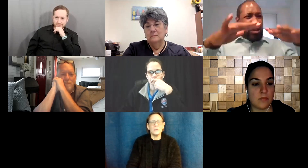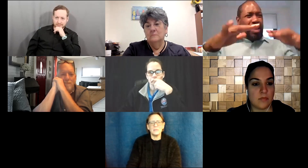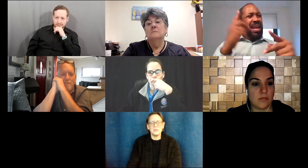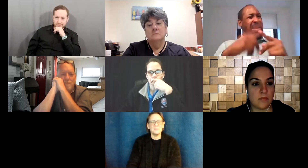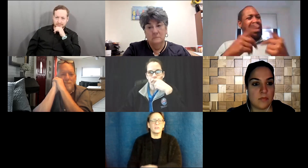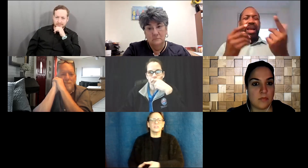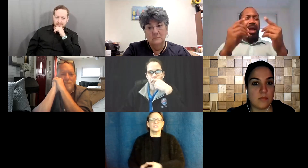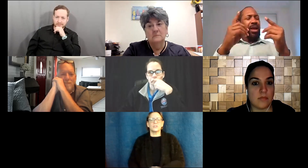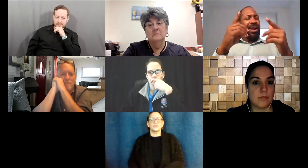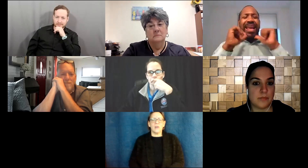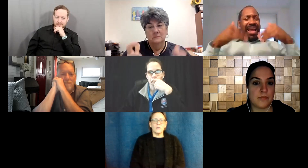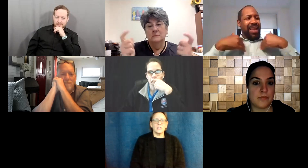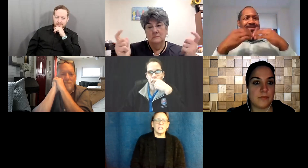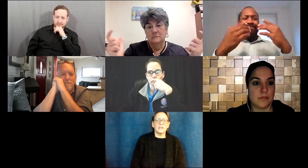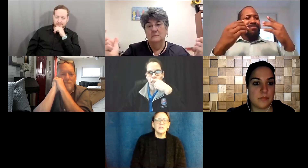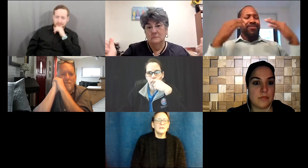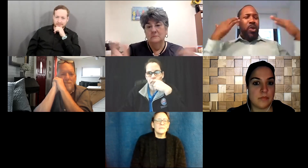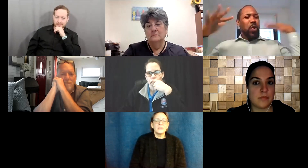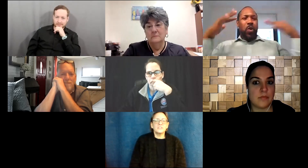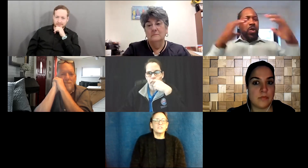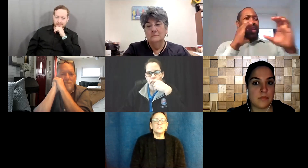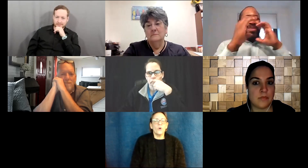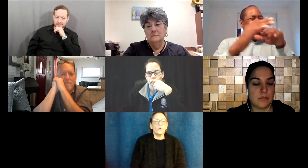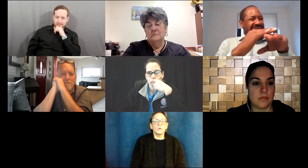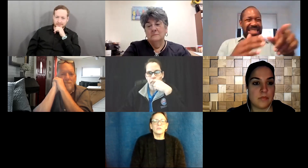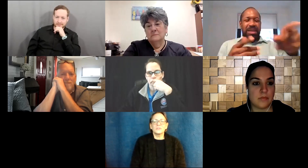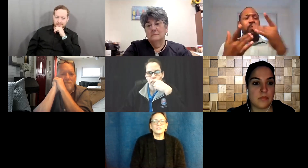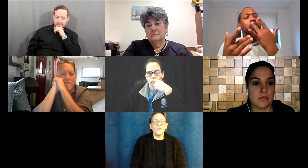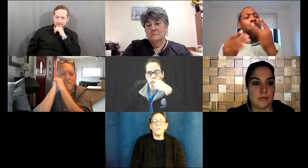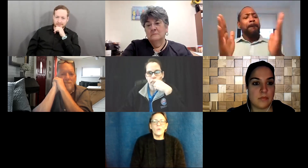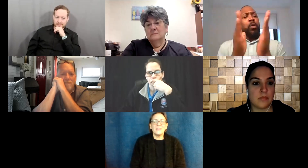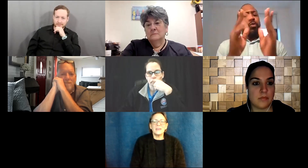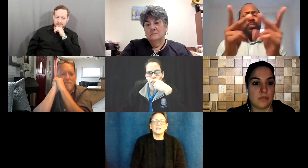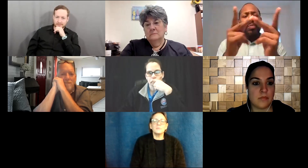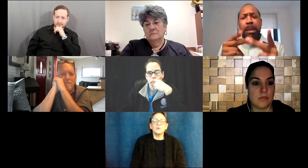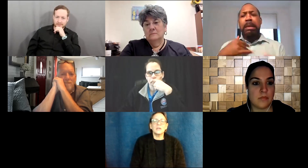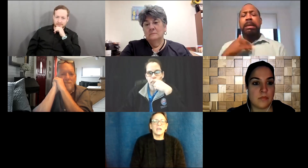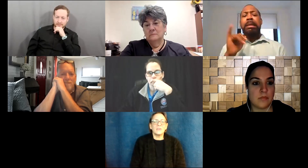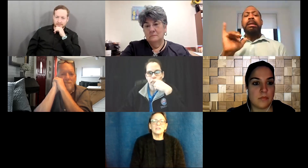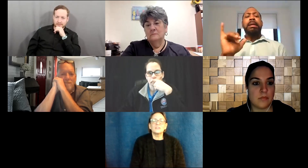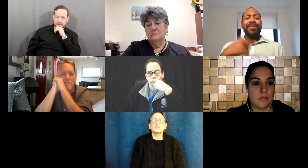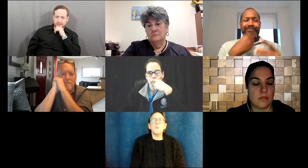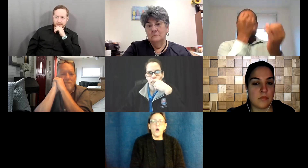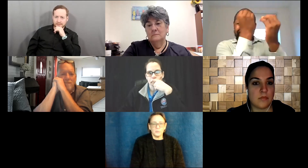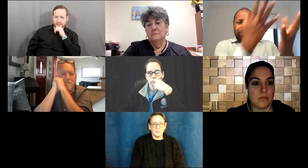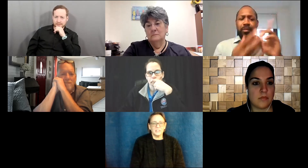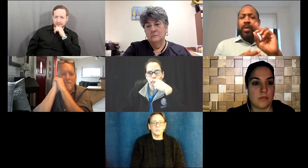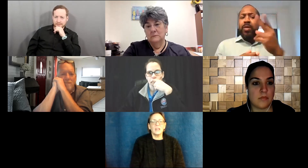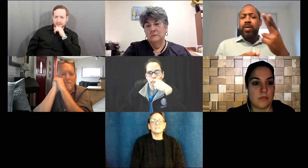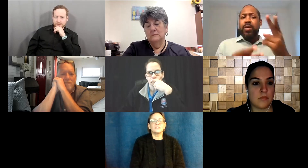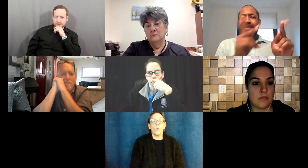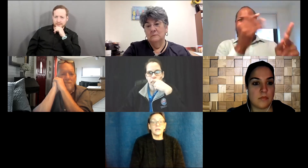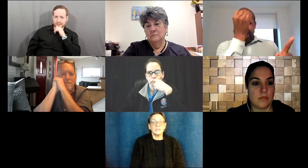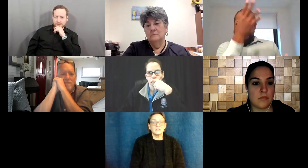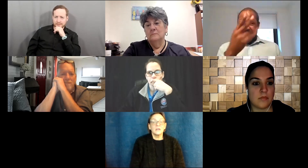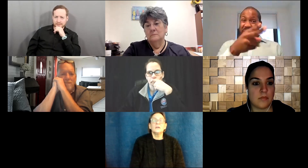so many people and it's just crowded and they just don't, there's no way they can communicate. They need a smaller place with